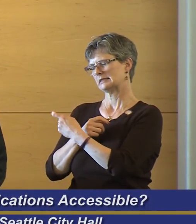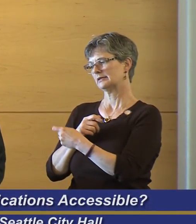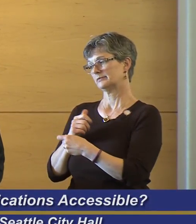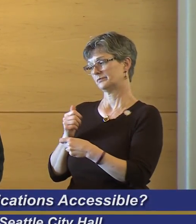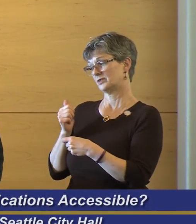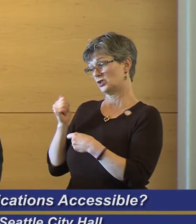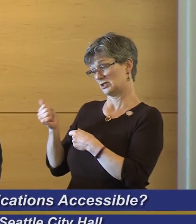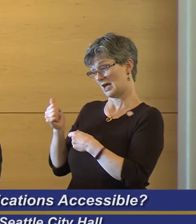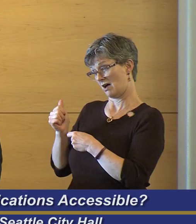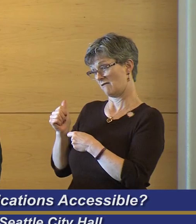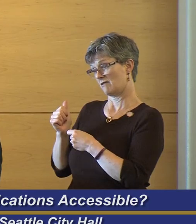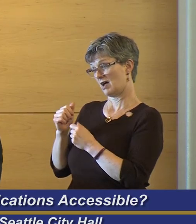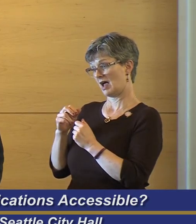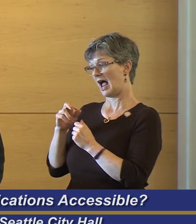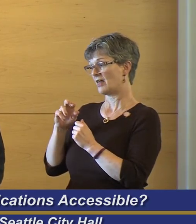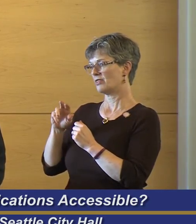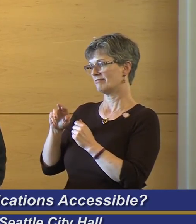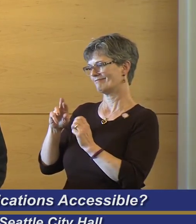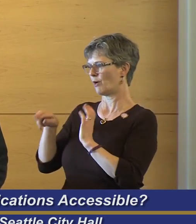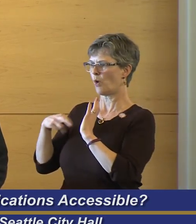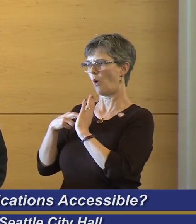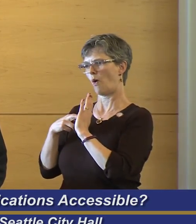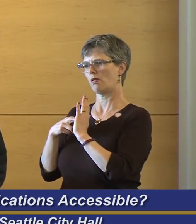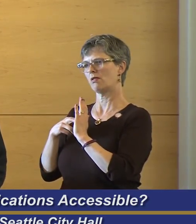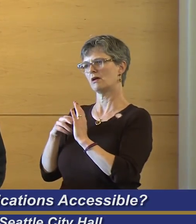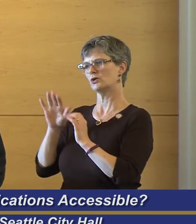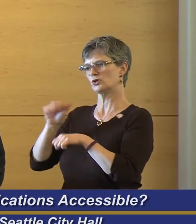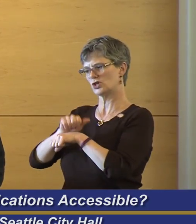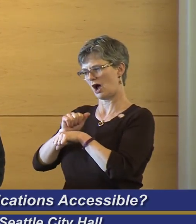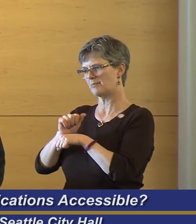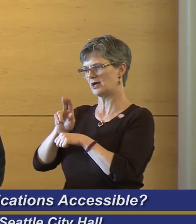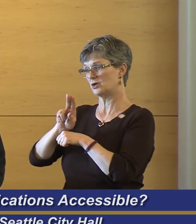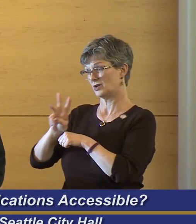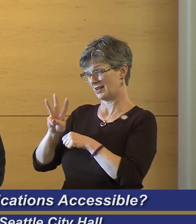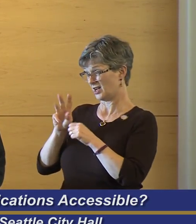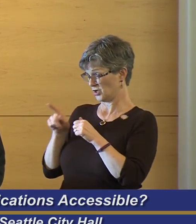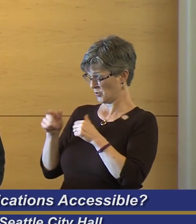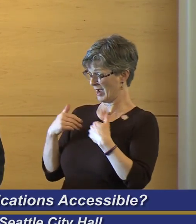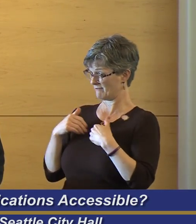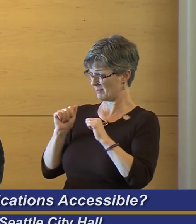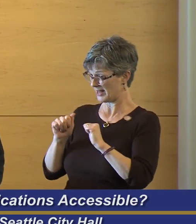around and answer any questions that you have. So it's one up front.